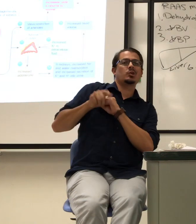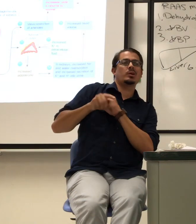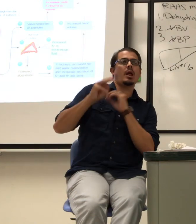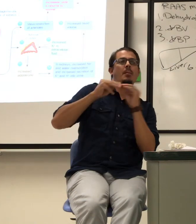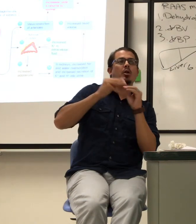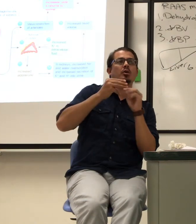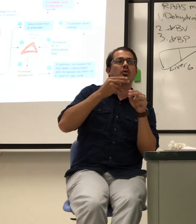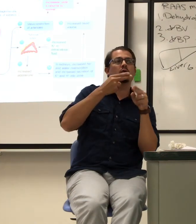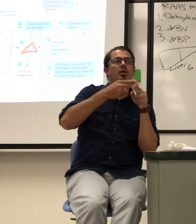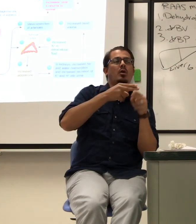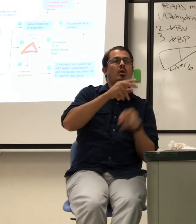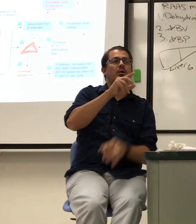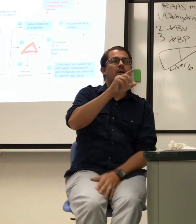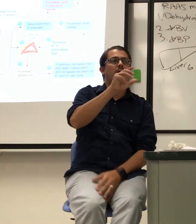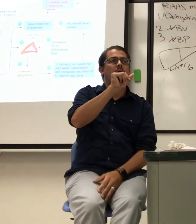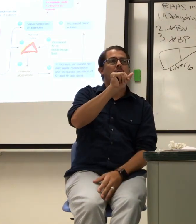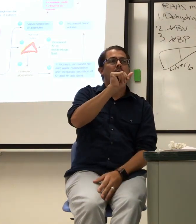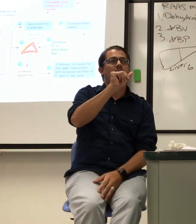molecule called